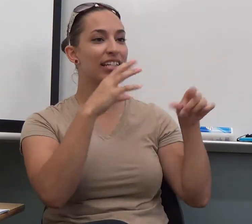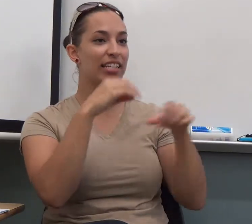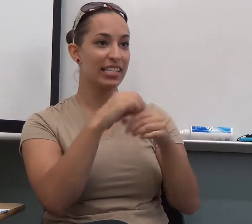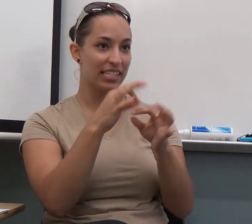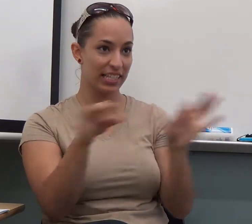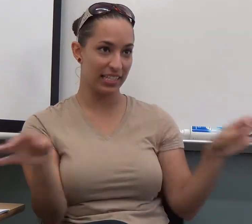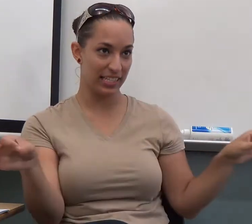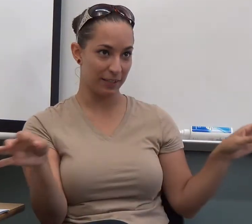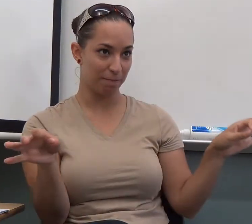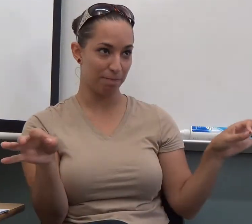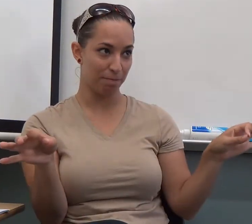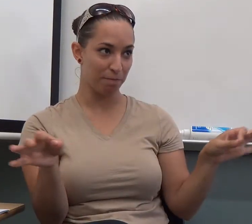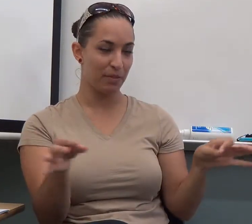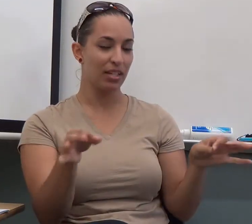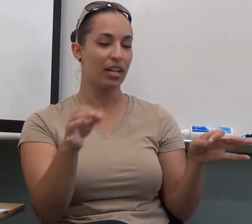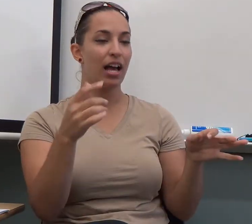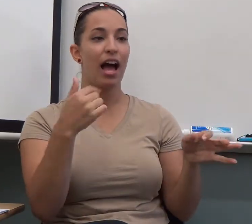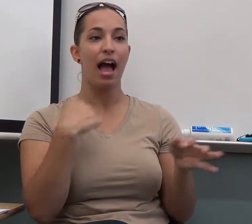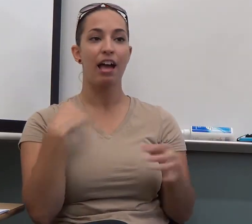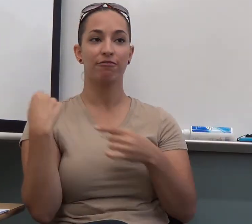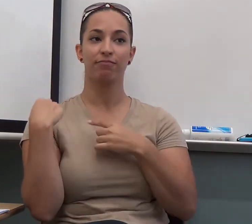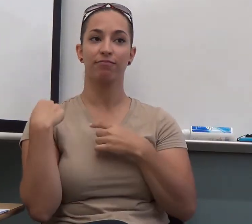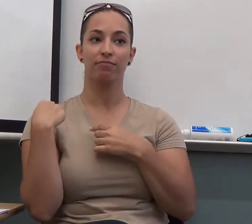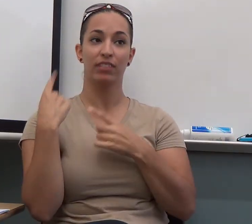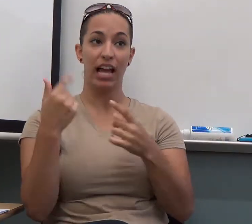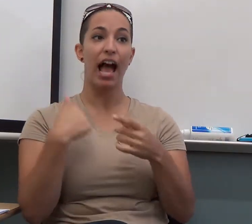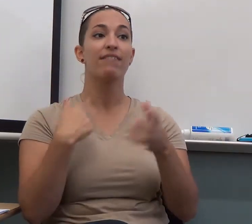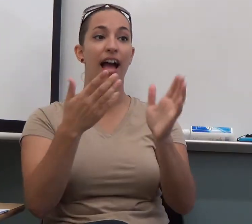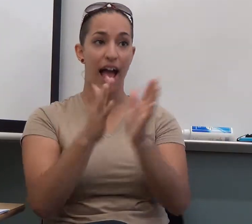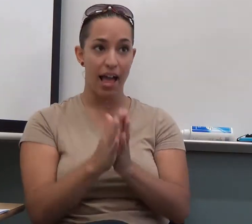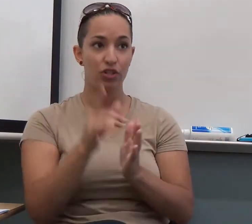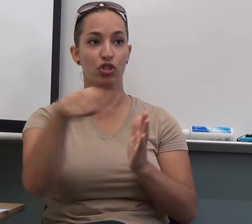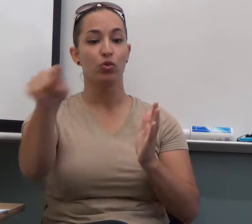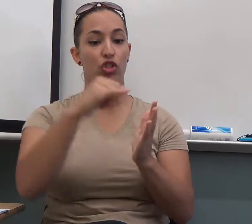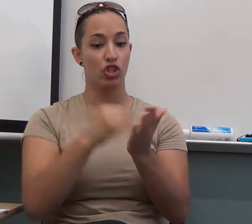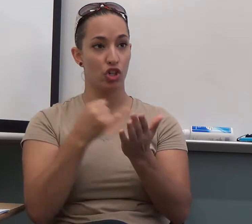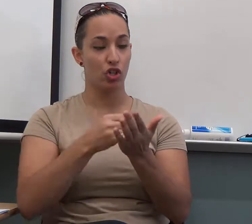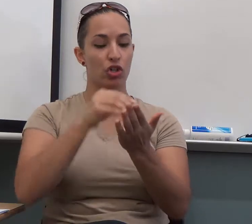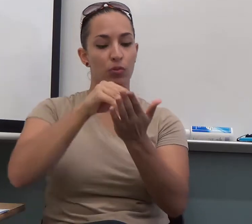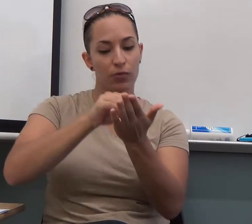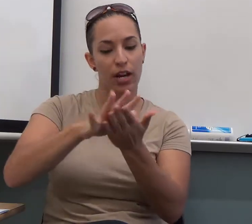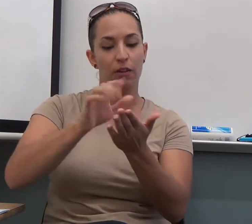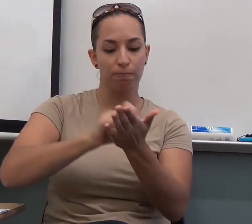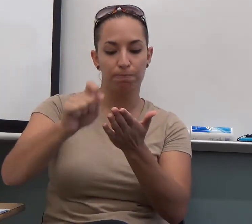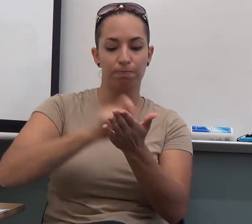Okay, I have asked you guys in your journals to write sentences.